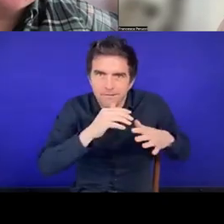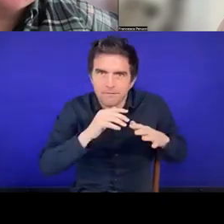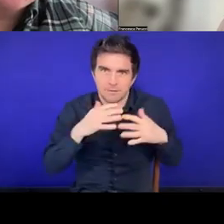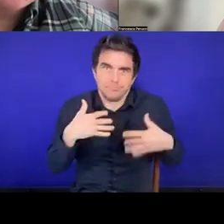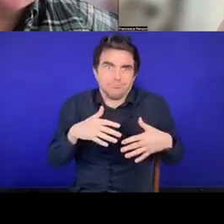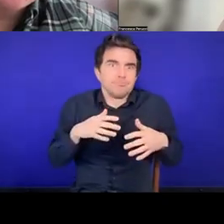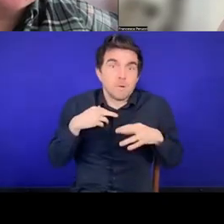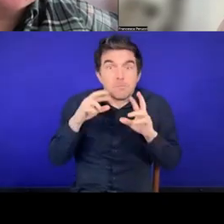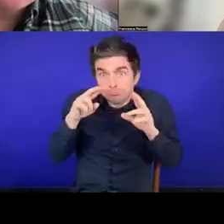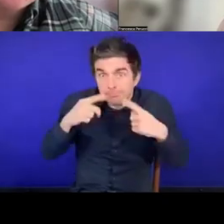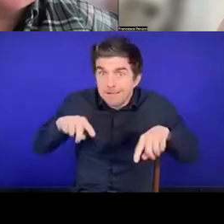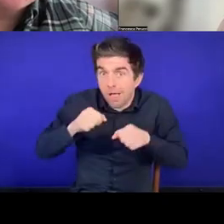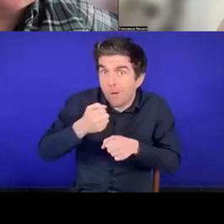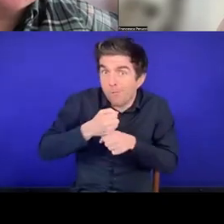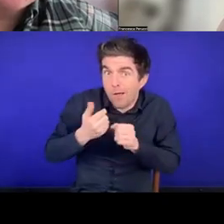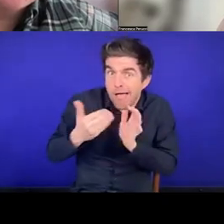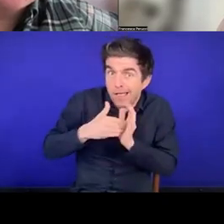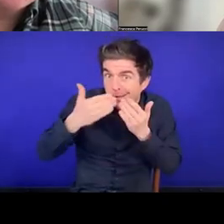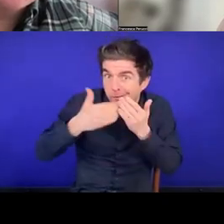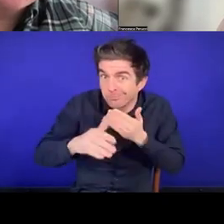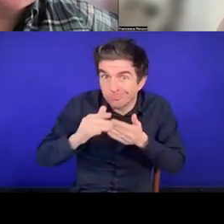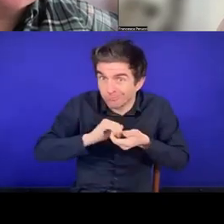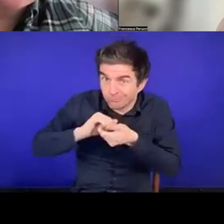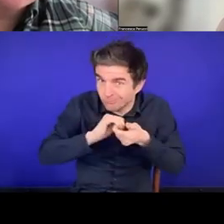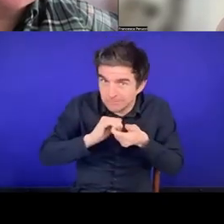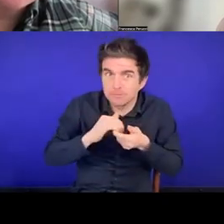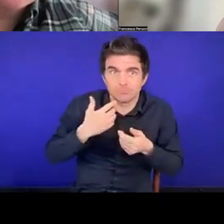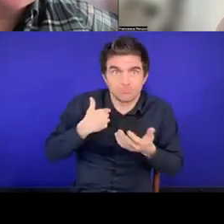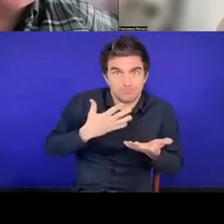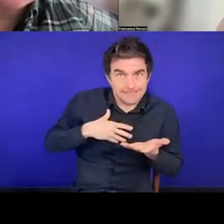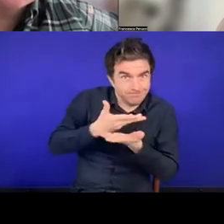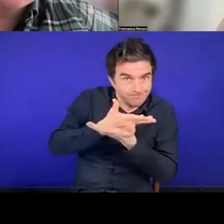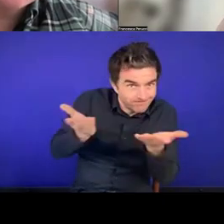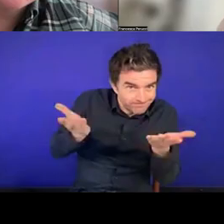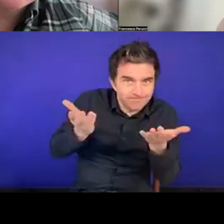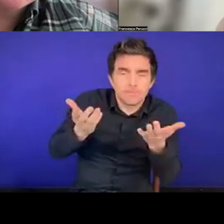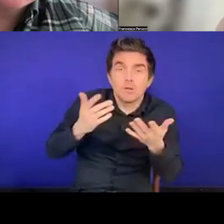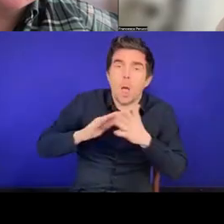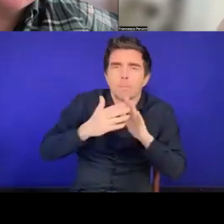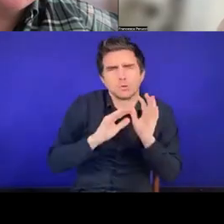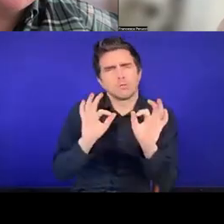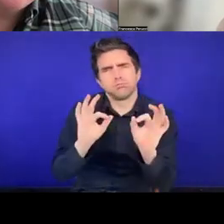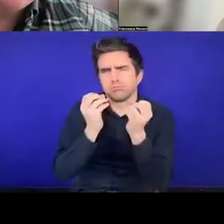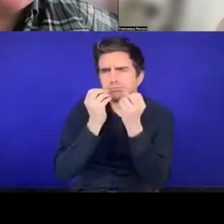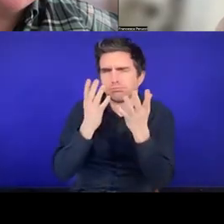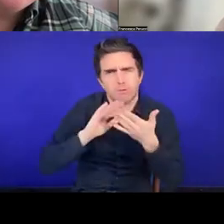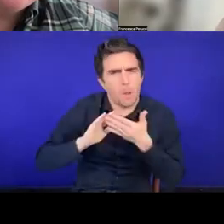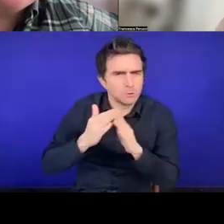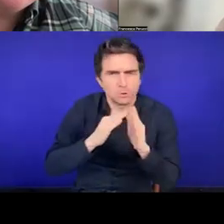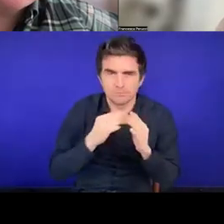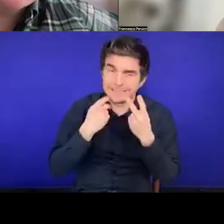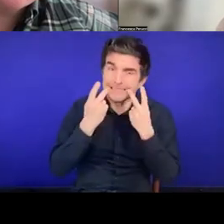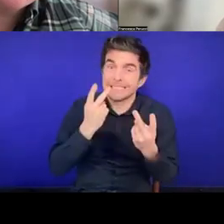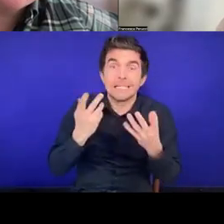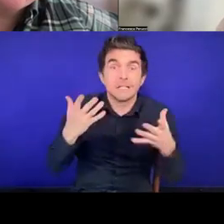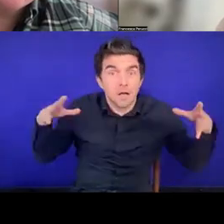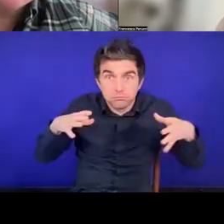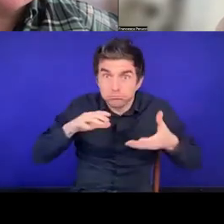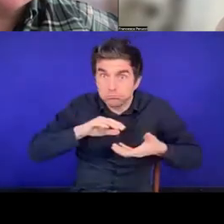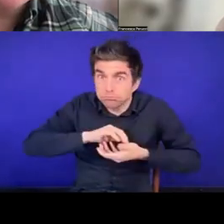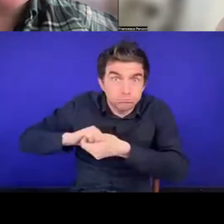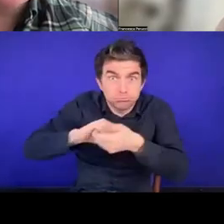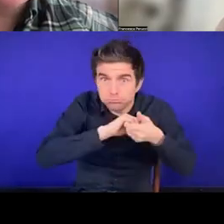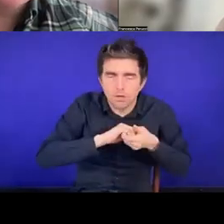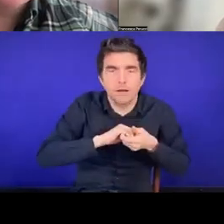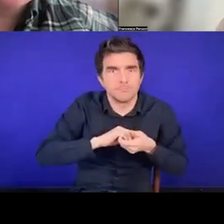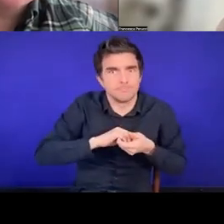fantastic community. We see that through the collaborative. So we really rely on your inputs and contributions so that we can learn